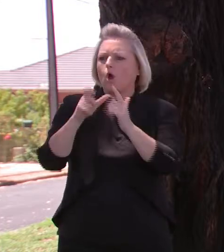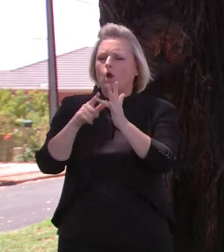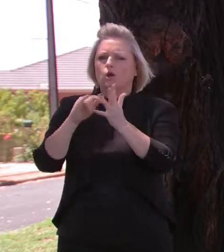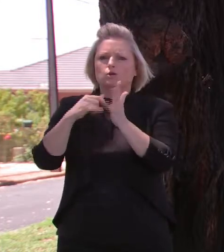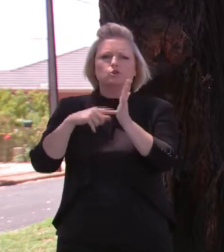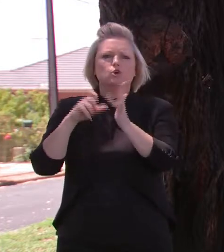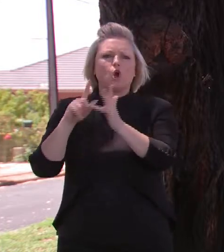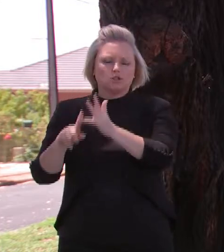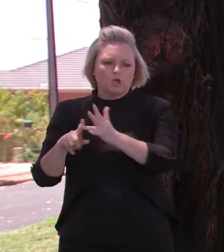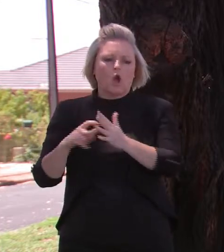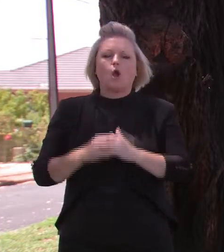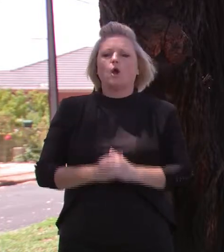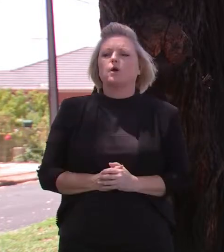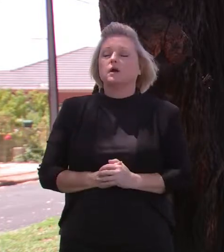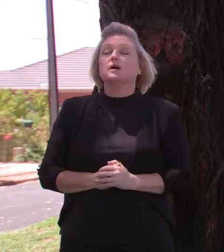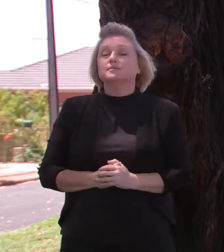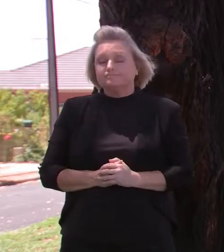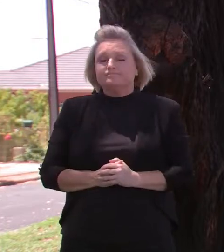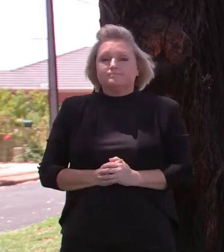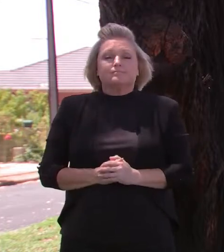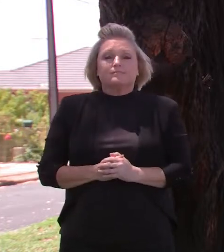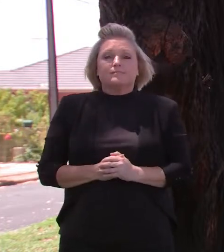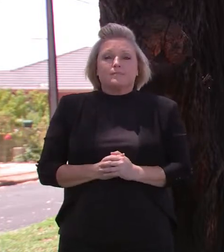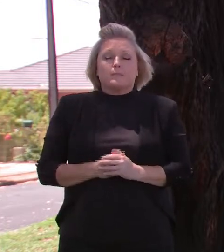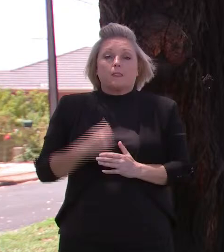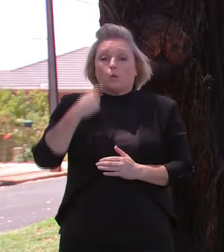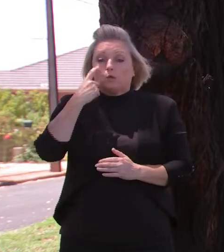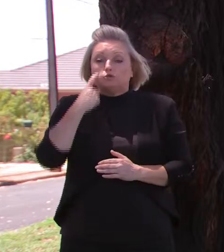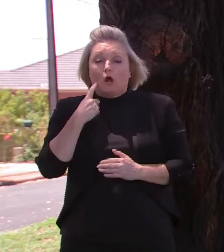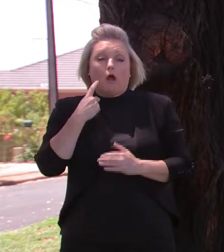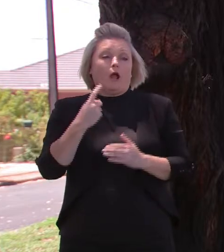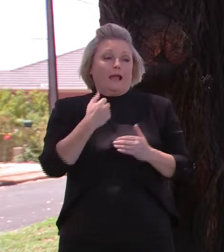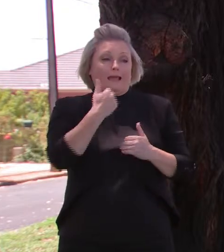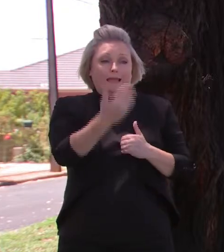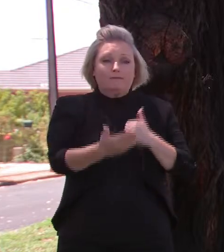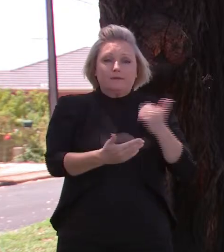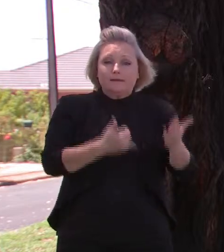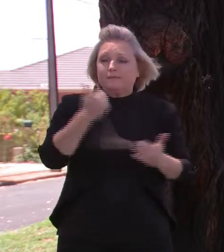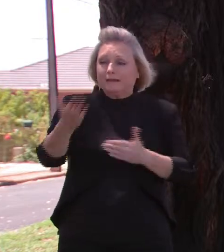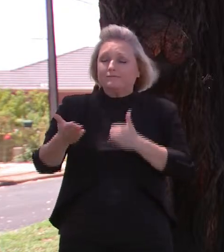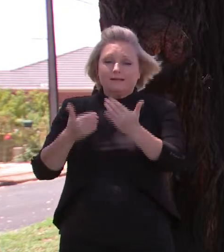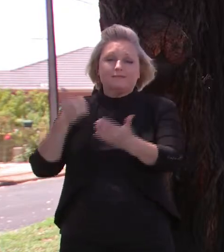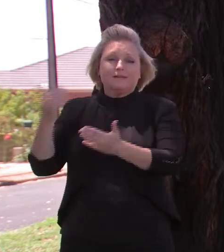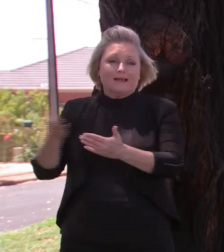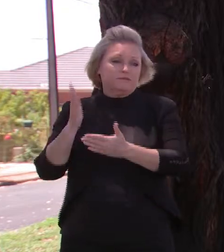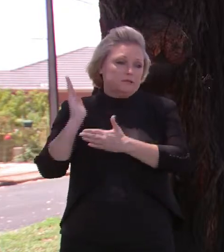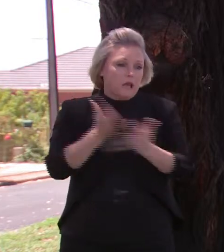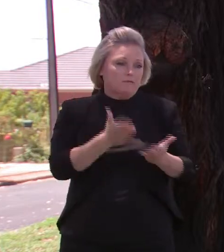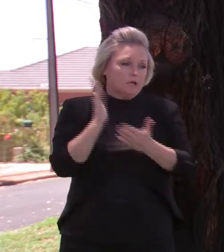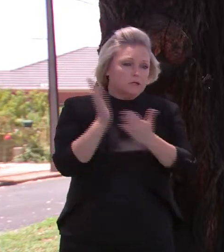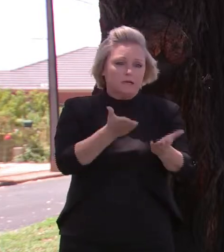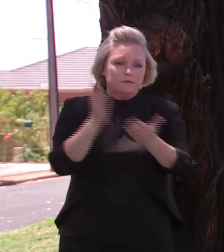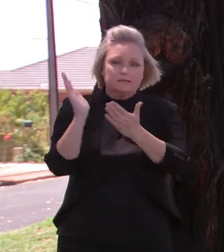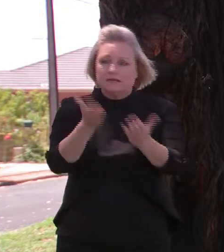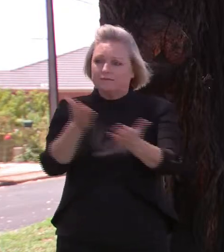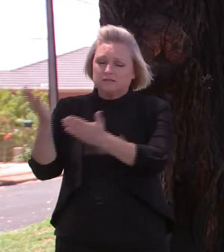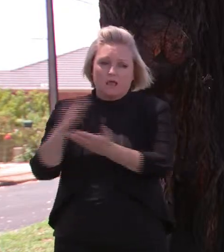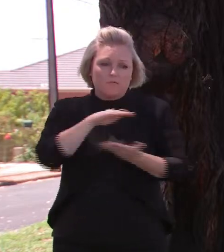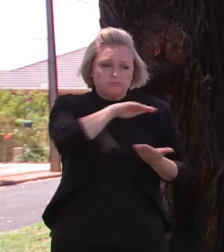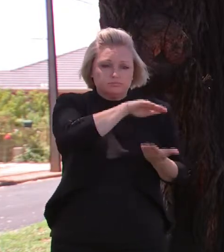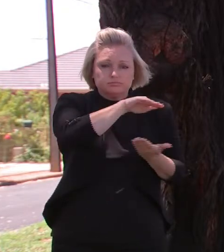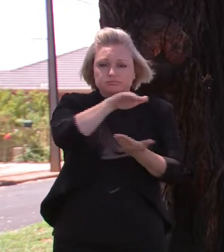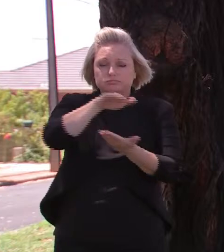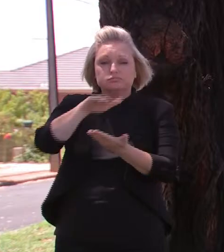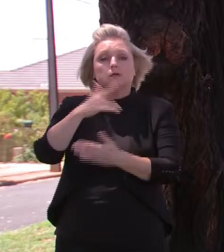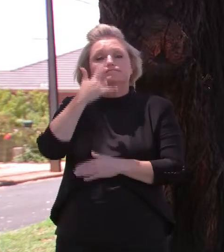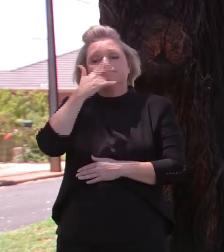major logistical exercise right across the country at the moment. I think South Australia's done particularly well, but there were a small number of schools